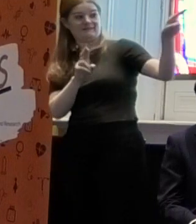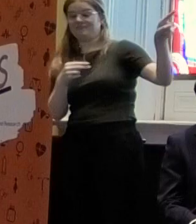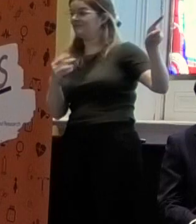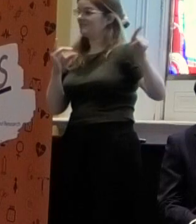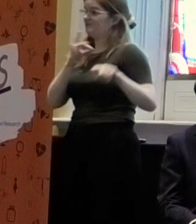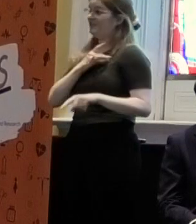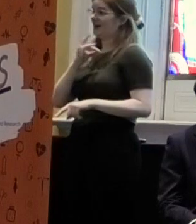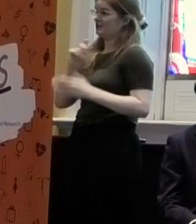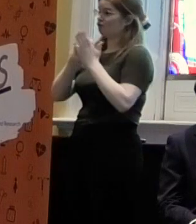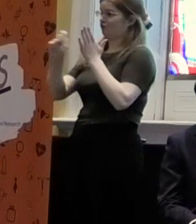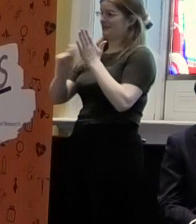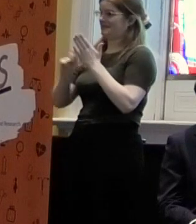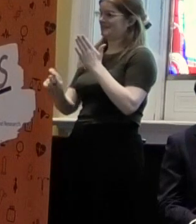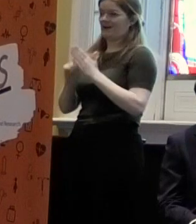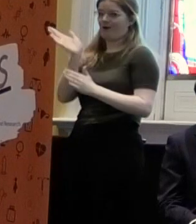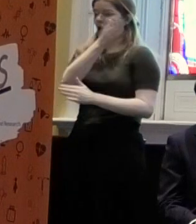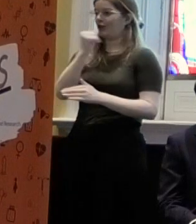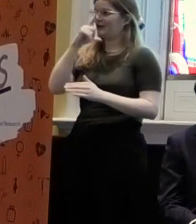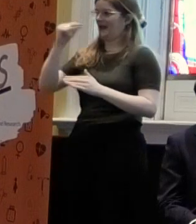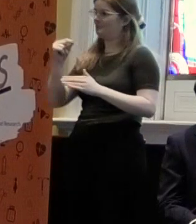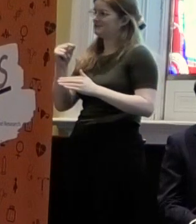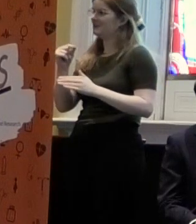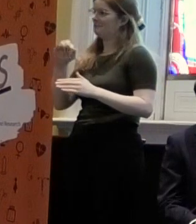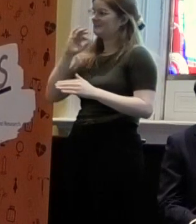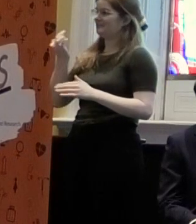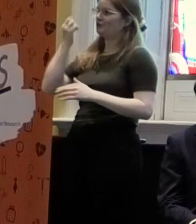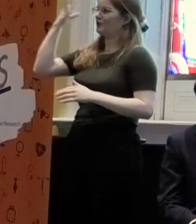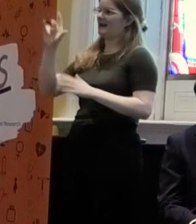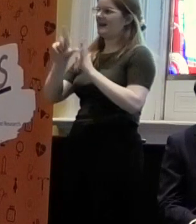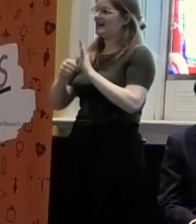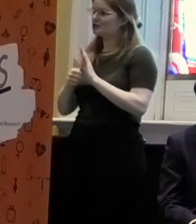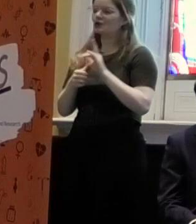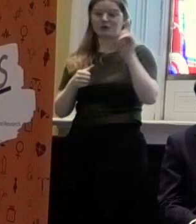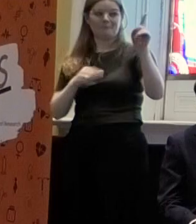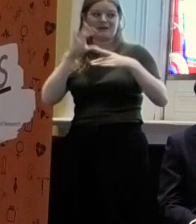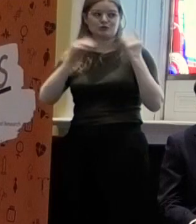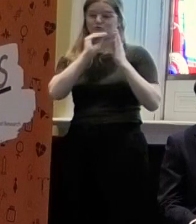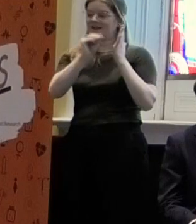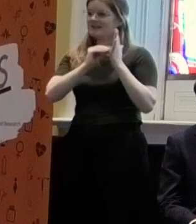written all the titles on the slide in case you forget any. Robin, I hope you're getting my best side here.